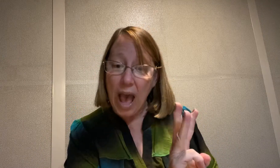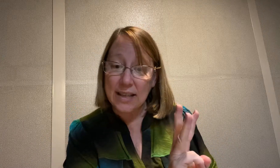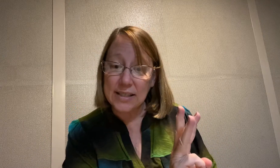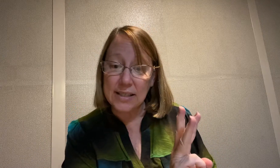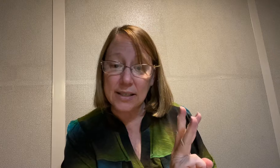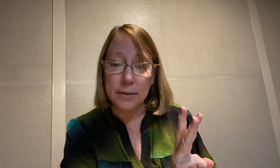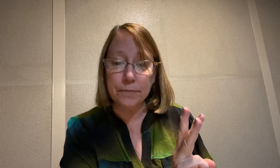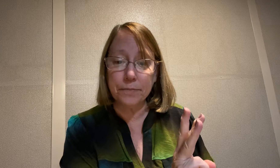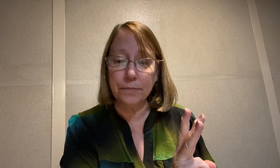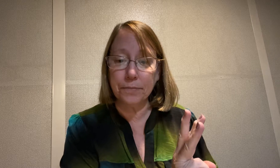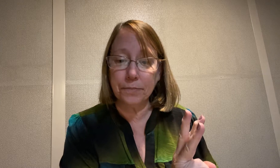southwest